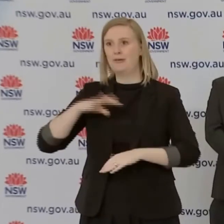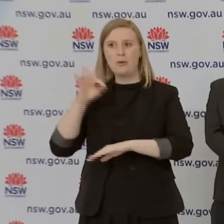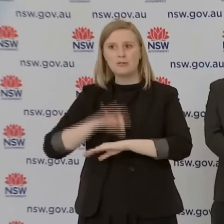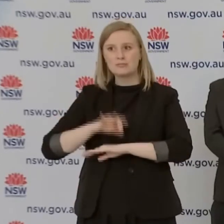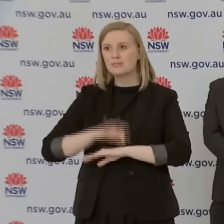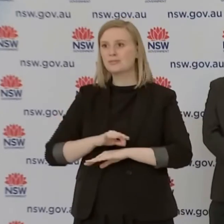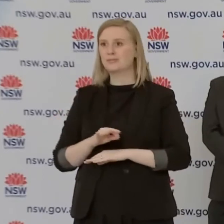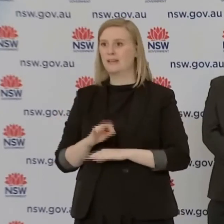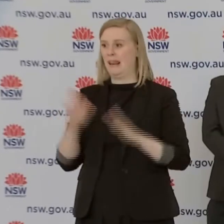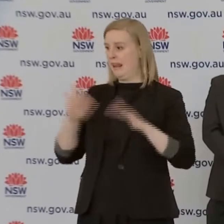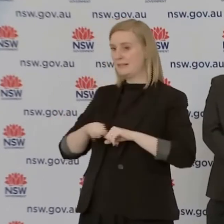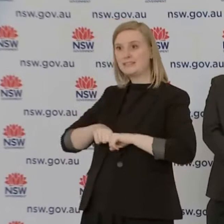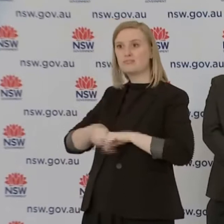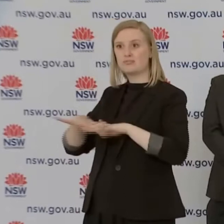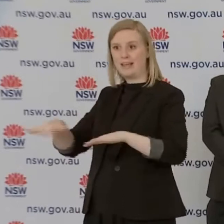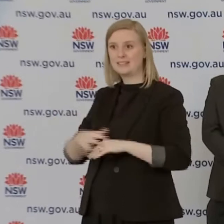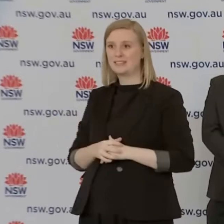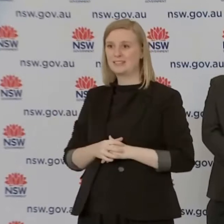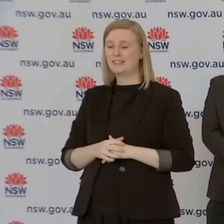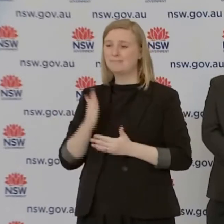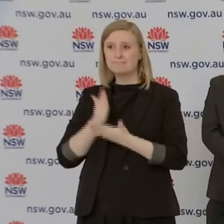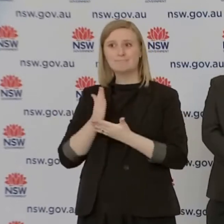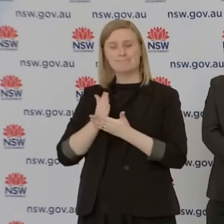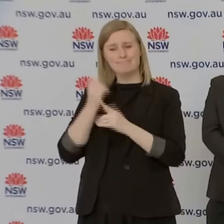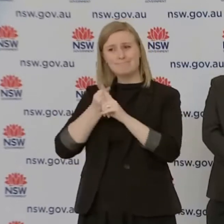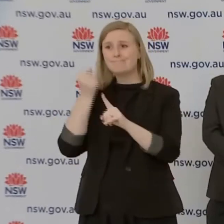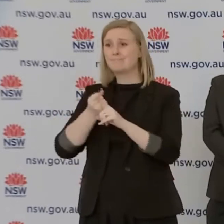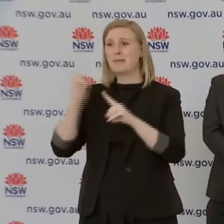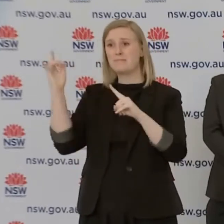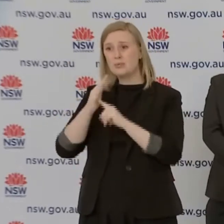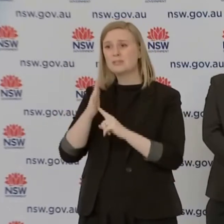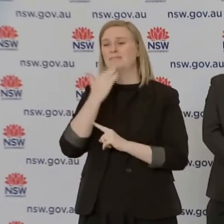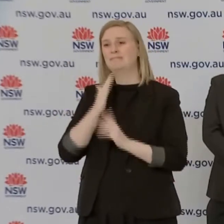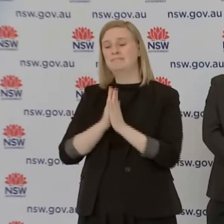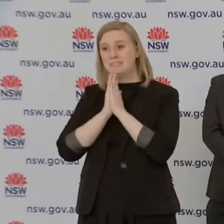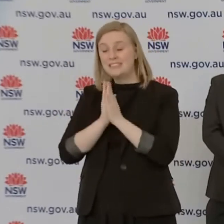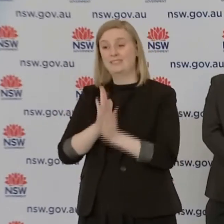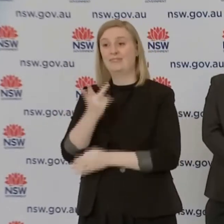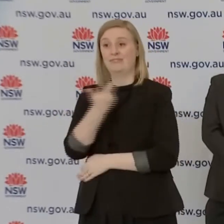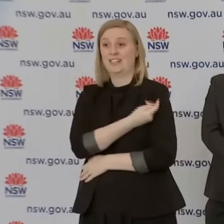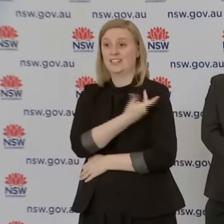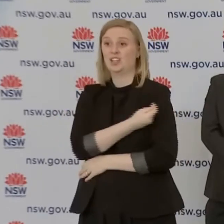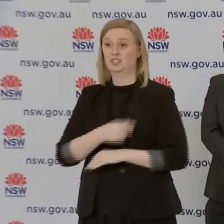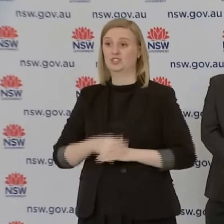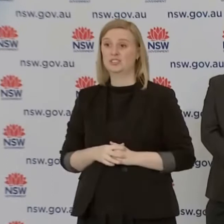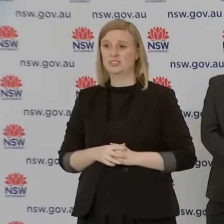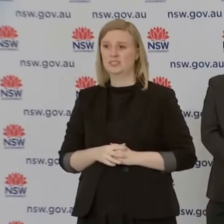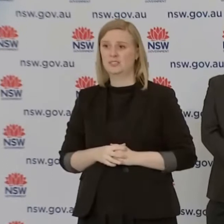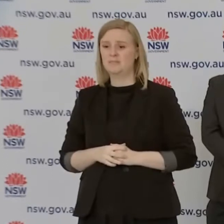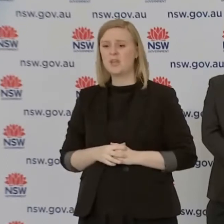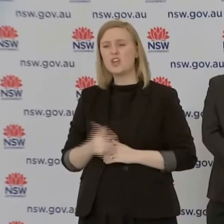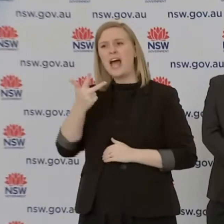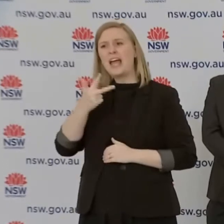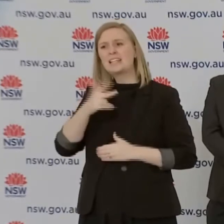come forward and get vaccinated, and especially for our communities, and we're doing a lot of work on the ground in those 8 local government